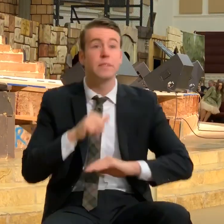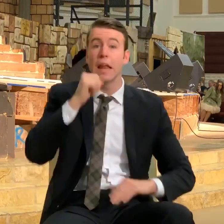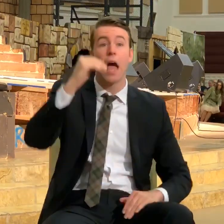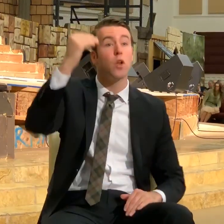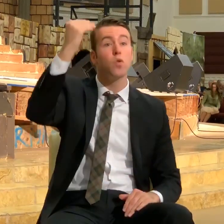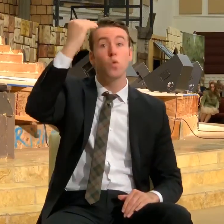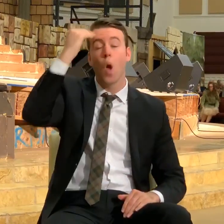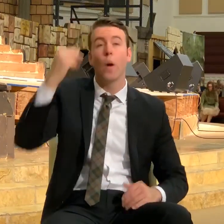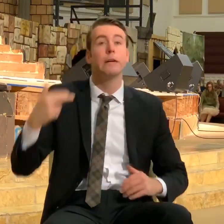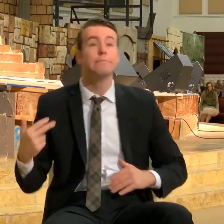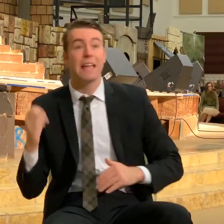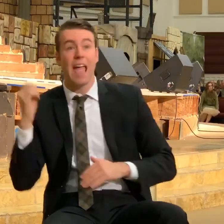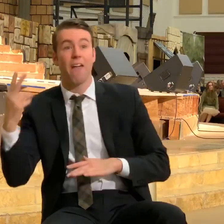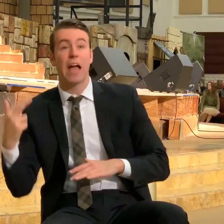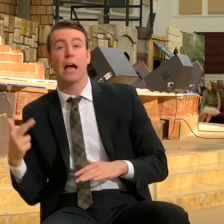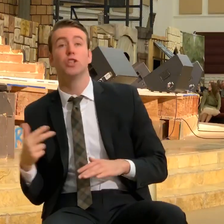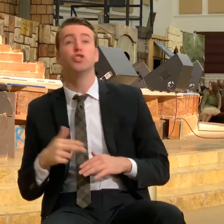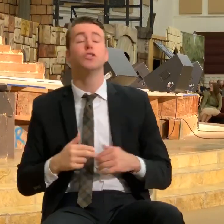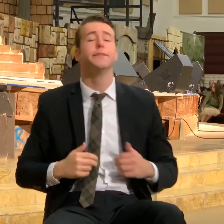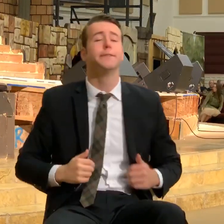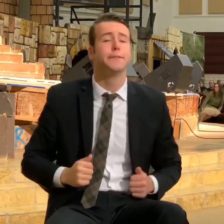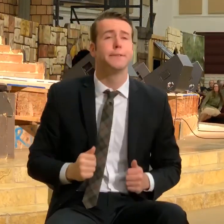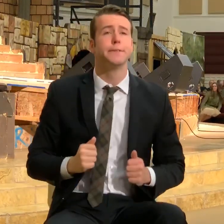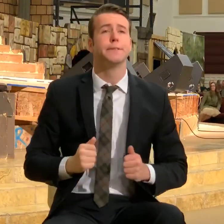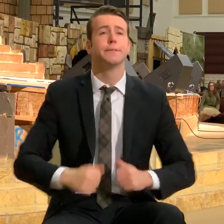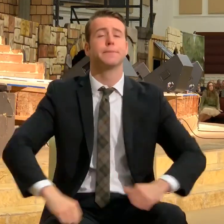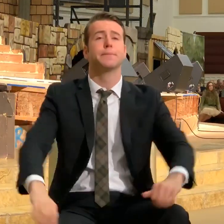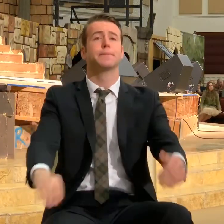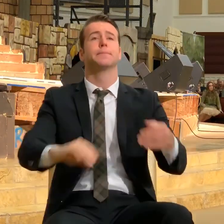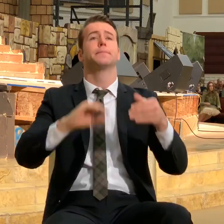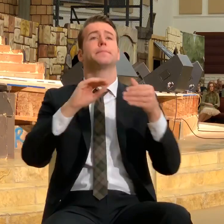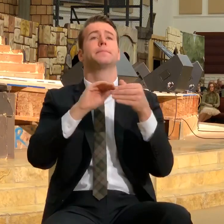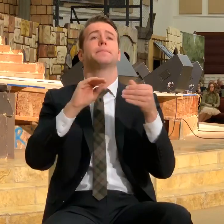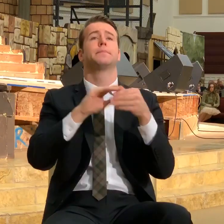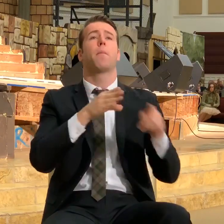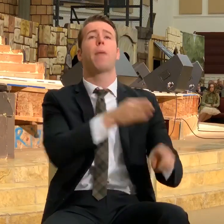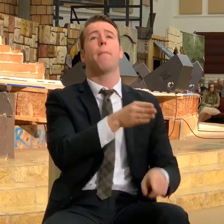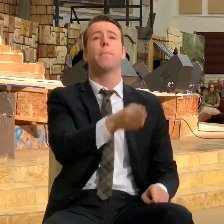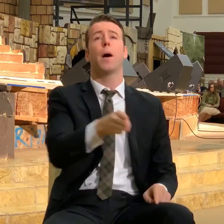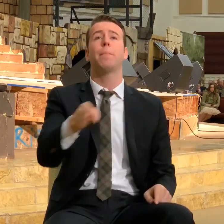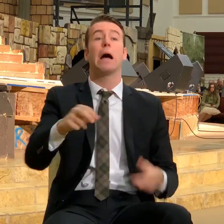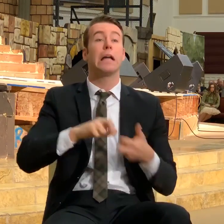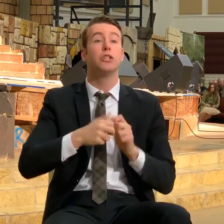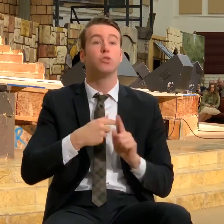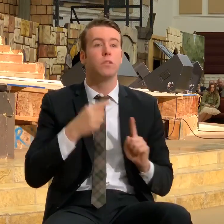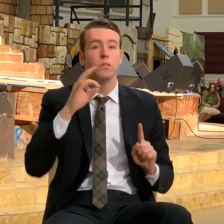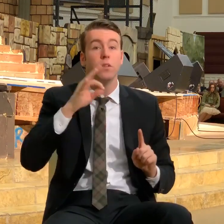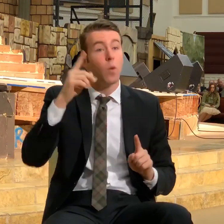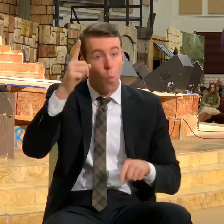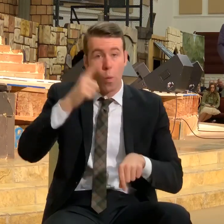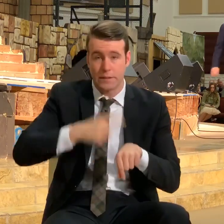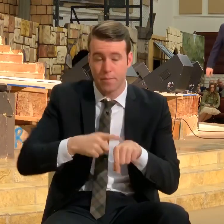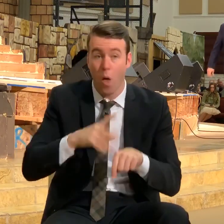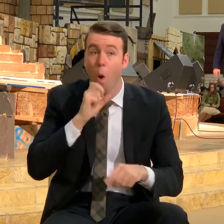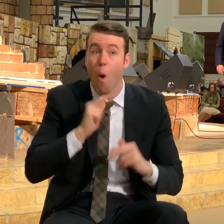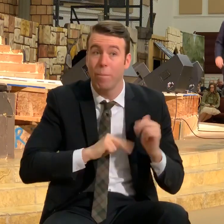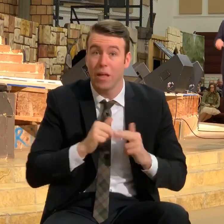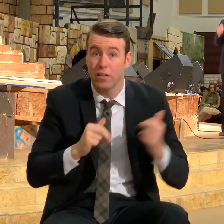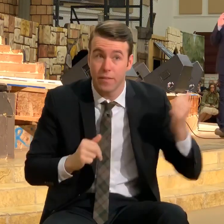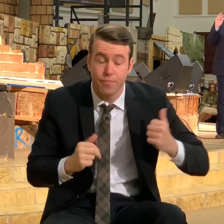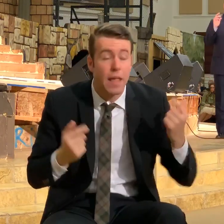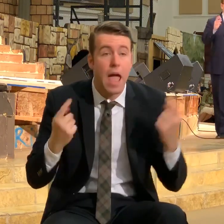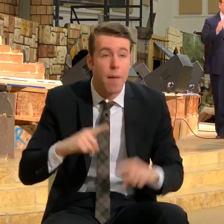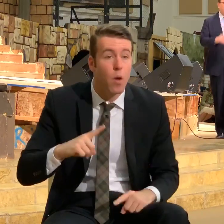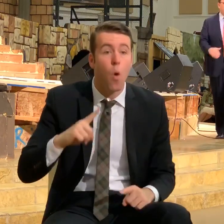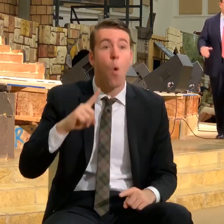thing and immediately begin to prophesy and speak to direct issues. I was in the old building one night, and there was a man